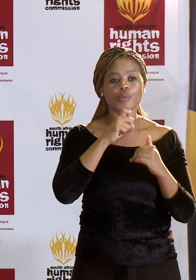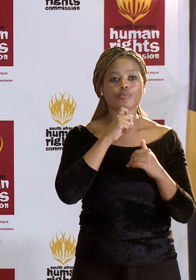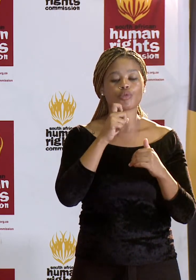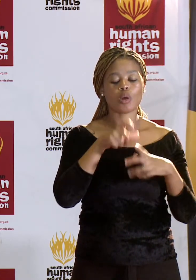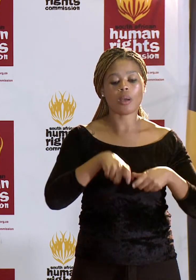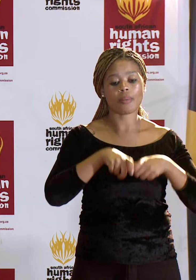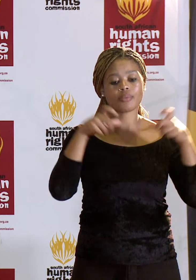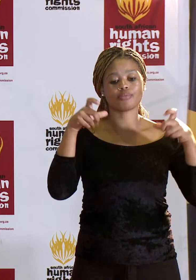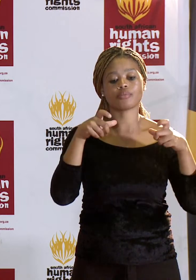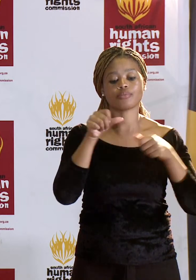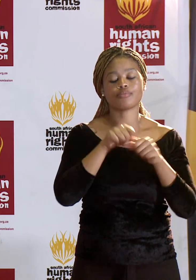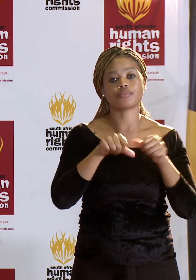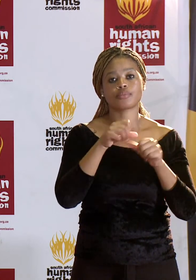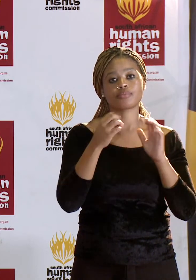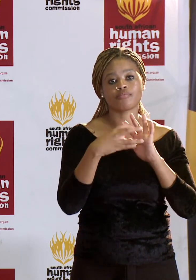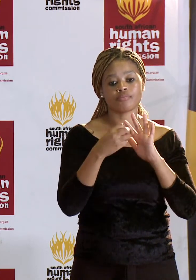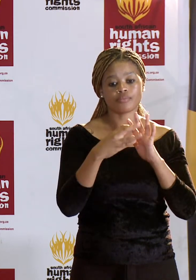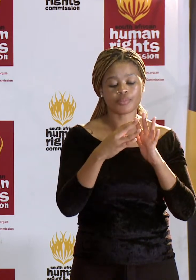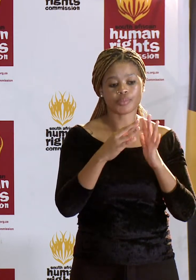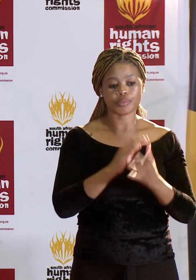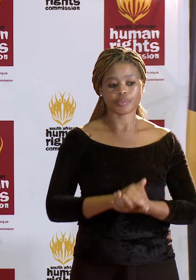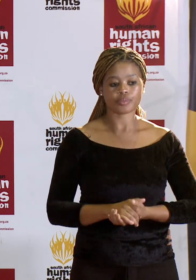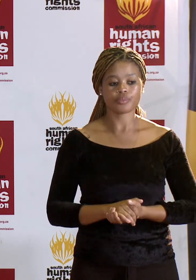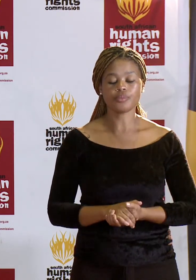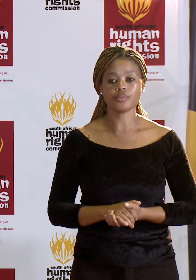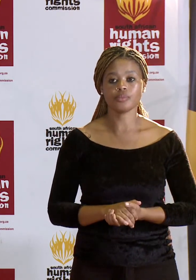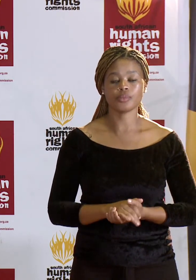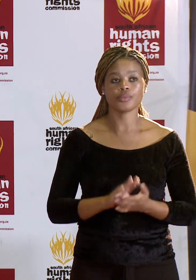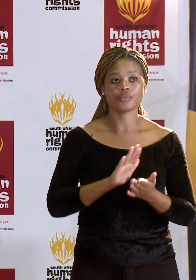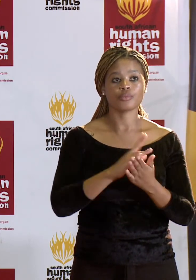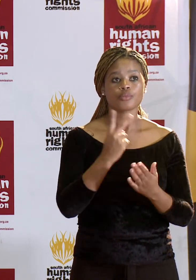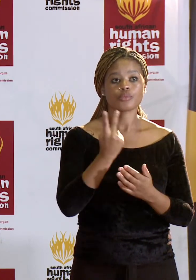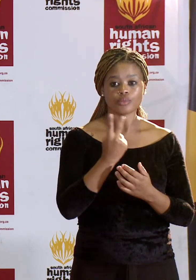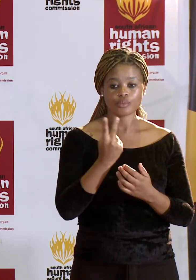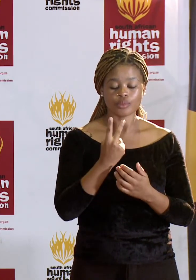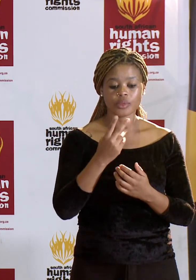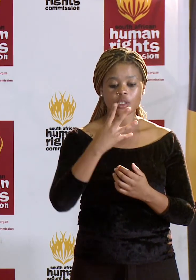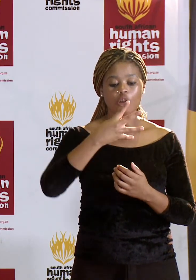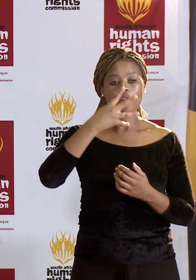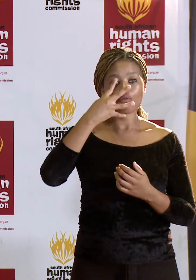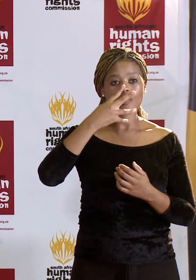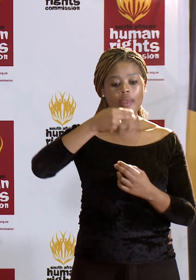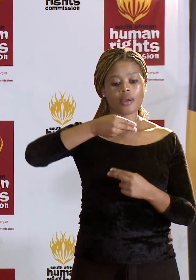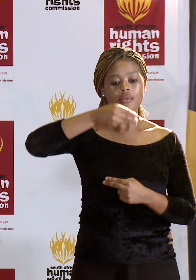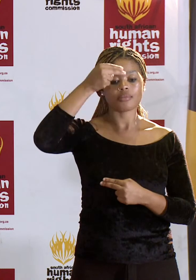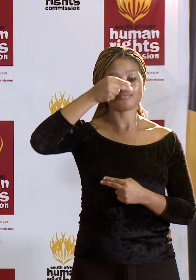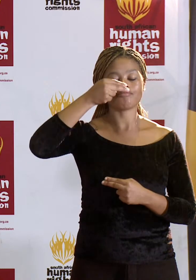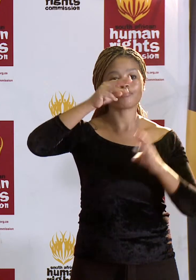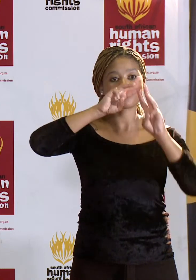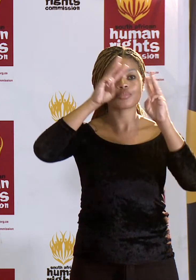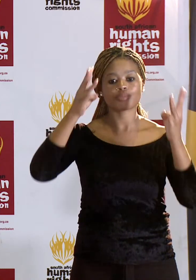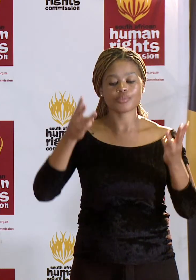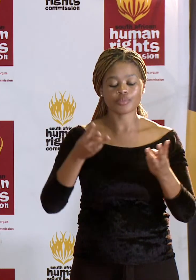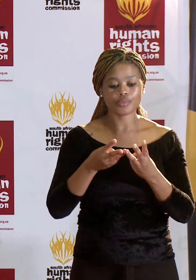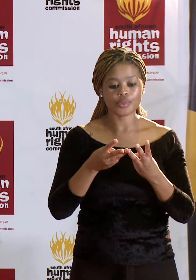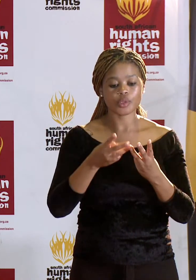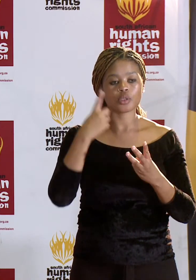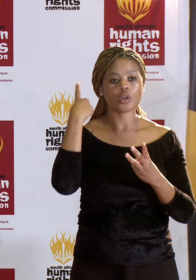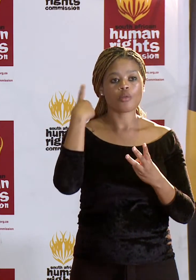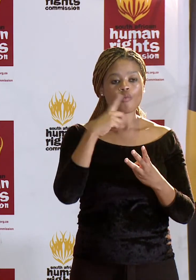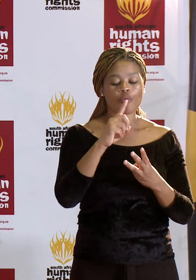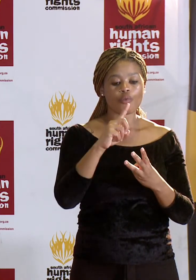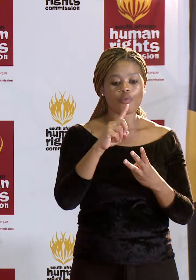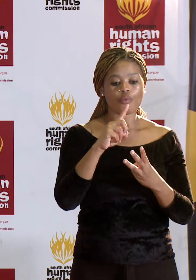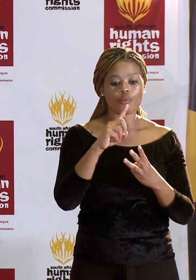lot of social media. But also linked to that, we also rank the 4th highest in the world for